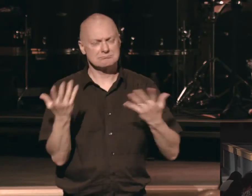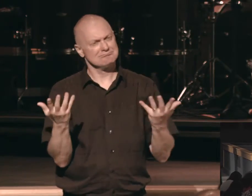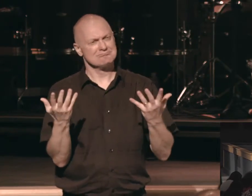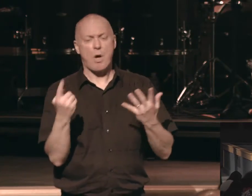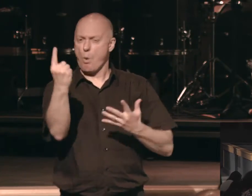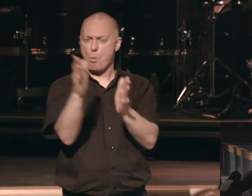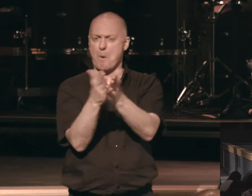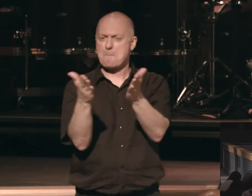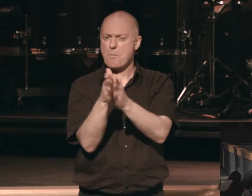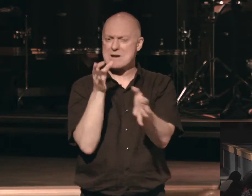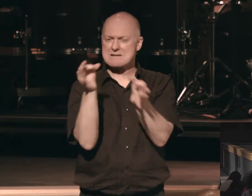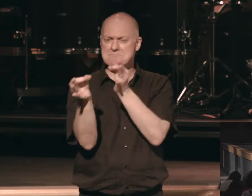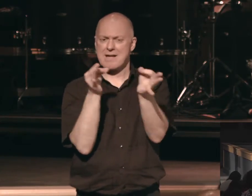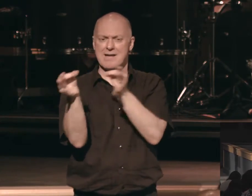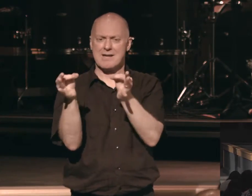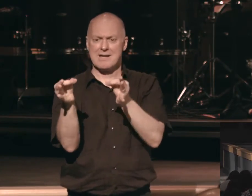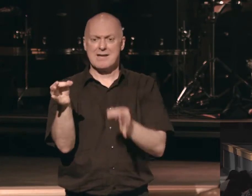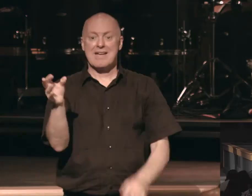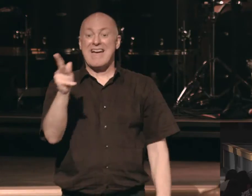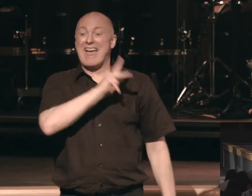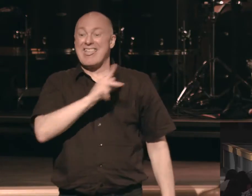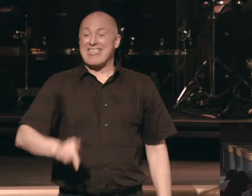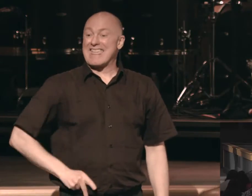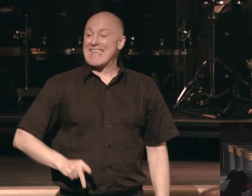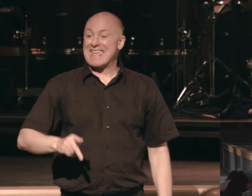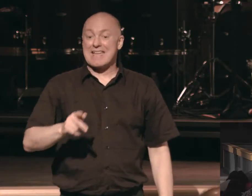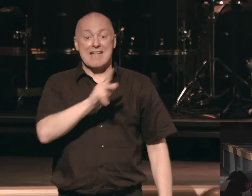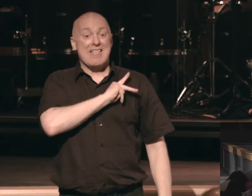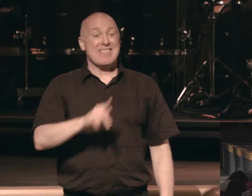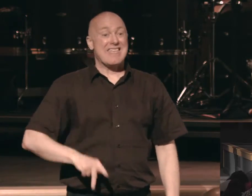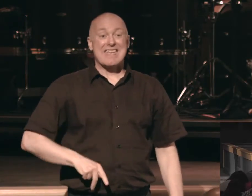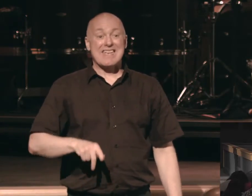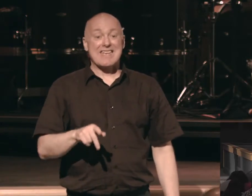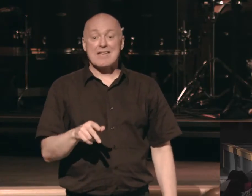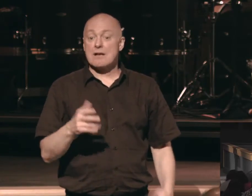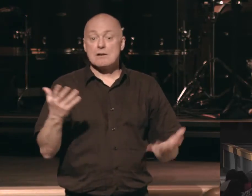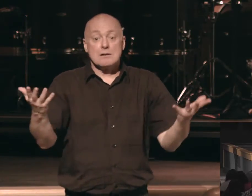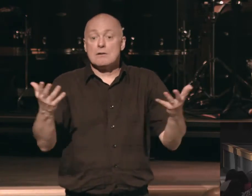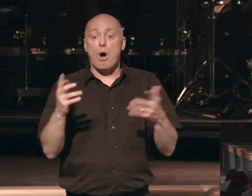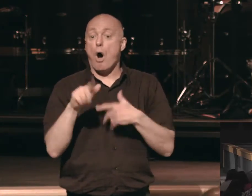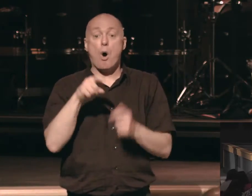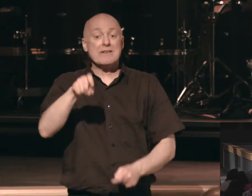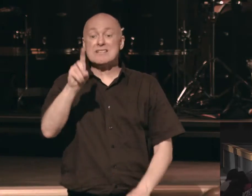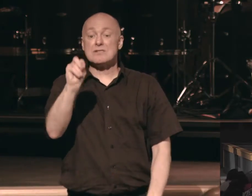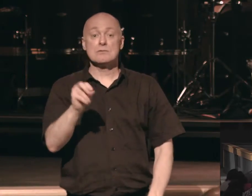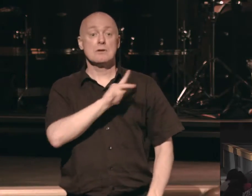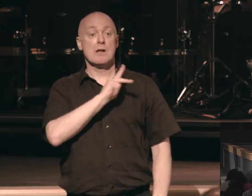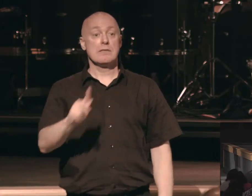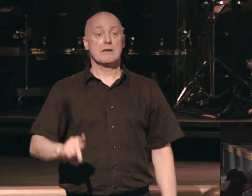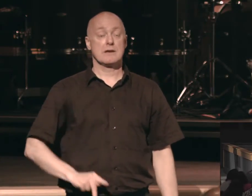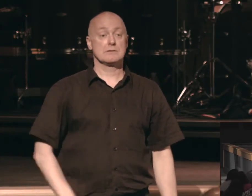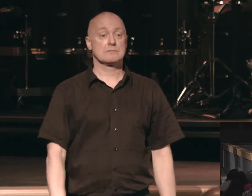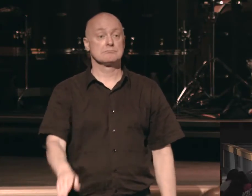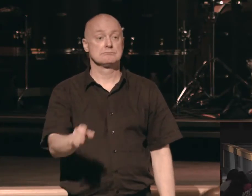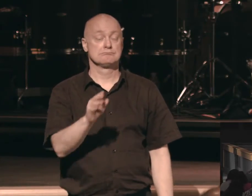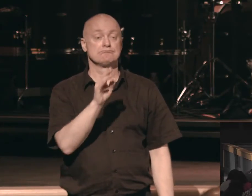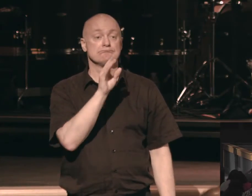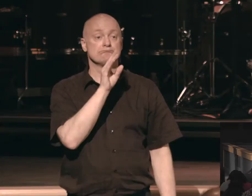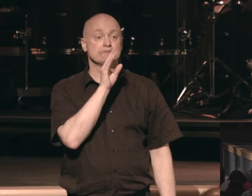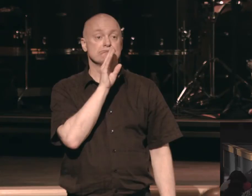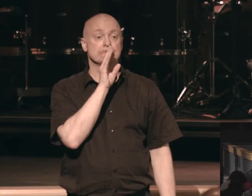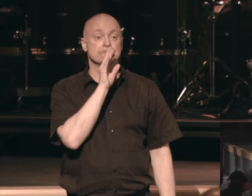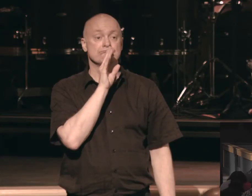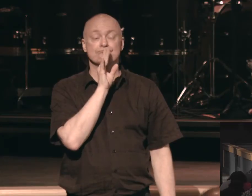commentator says this. The king needs no other display of power and no other weapon of enforcement than the bare